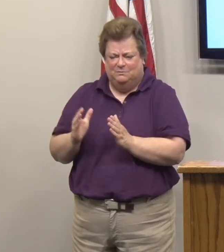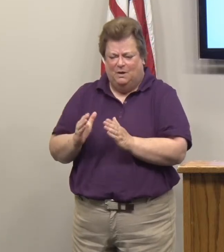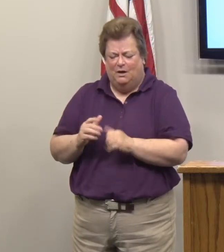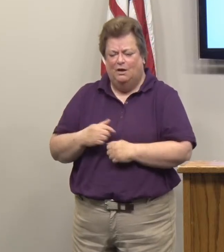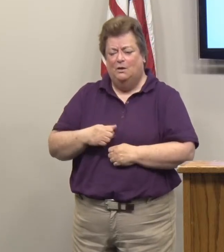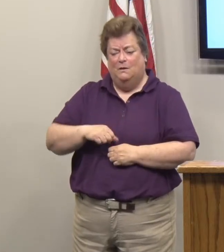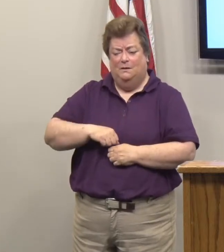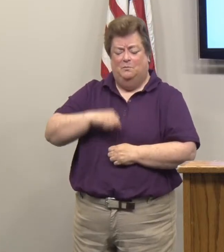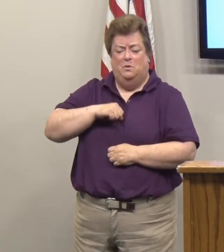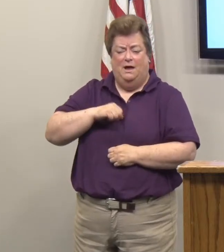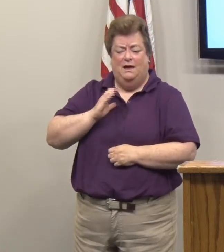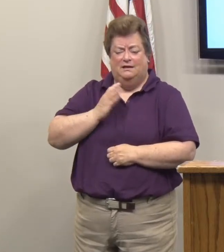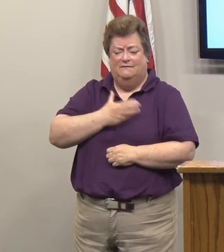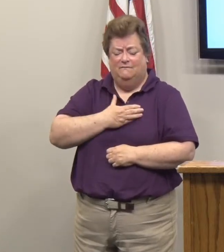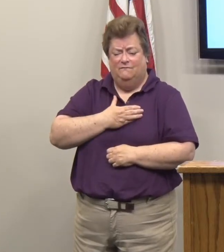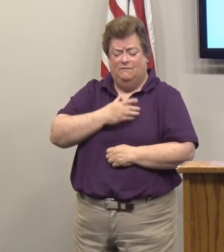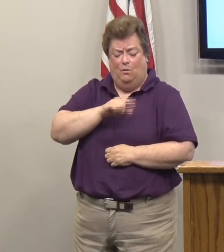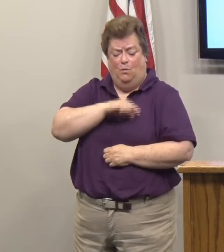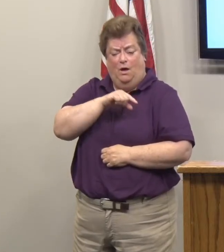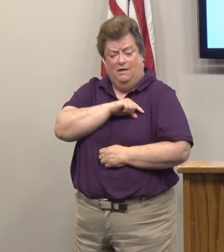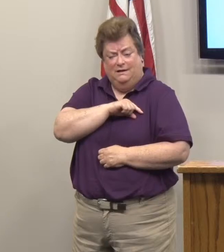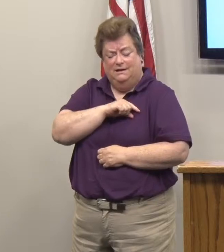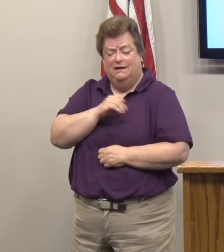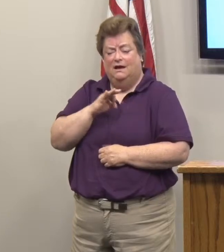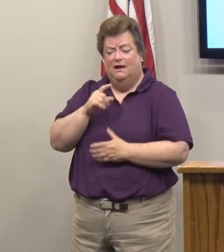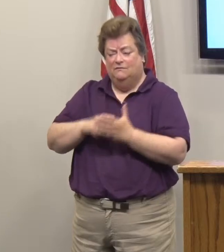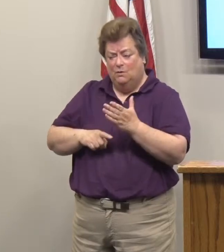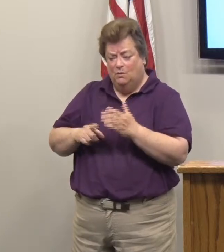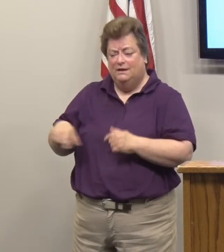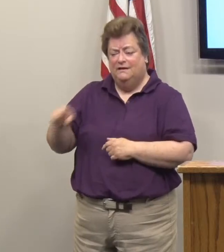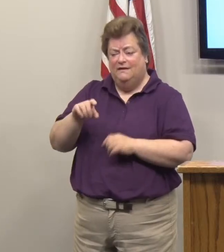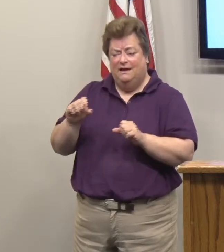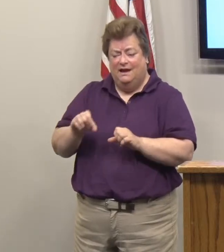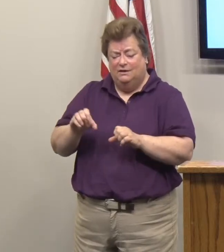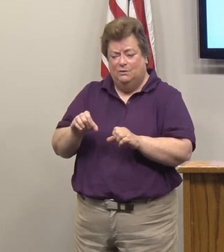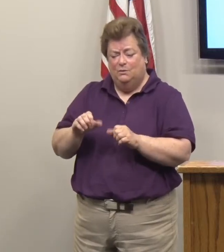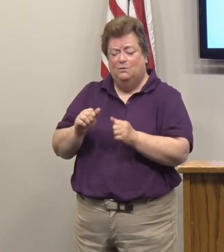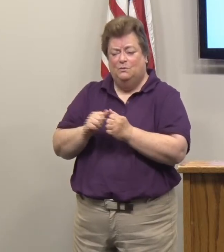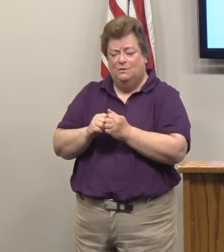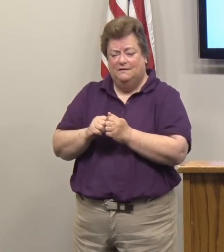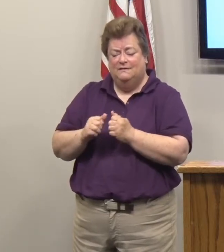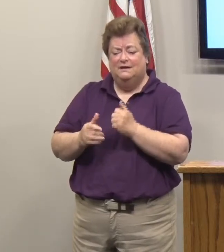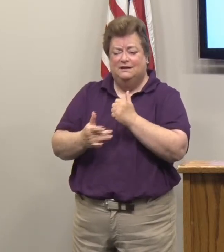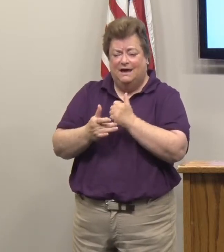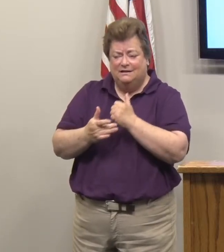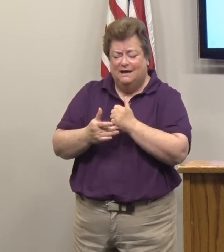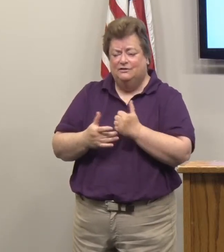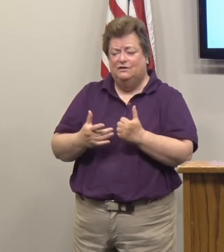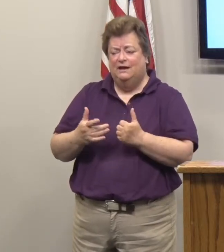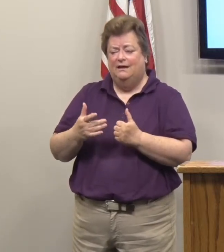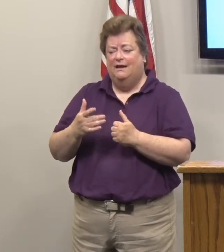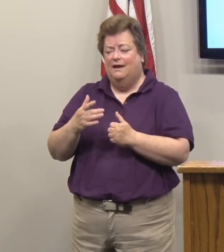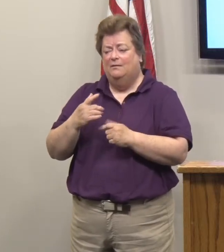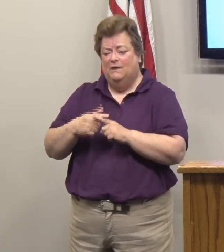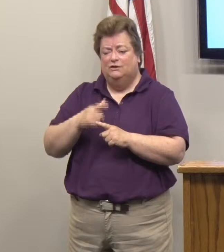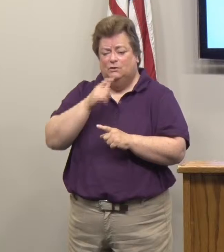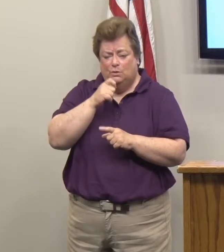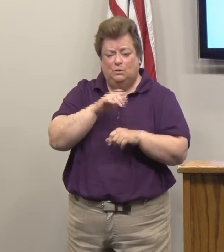force. The per capita ratio of police officers to our population is very